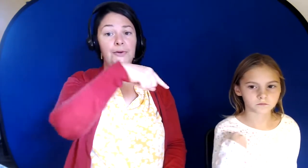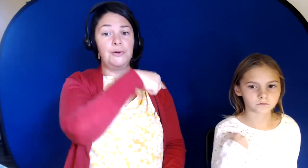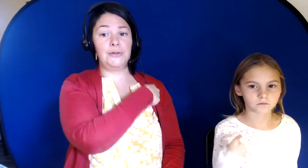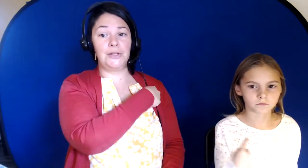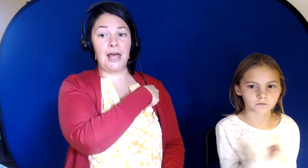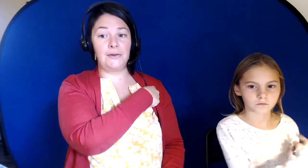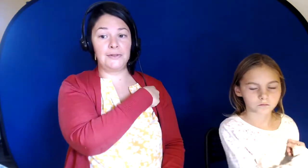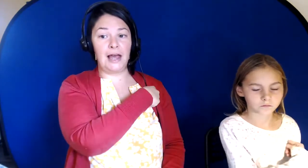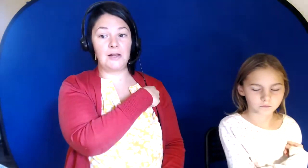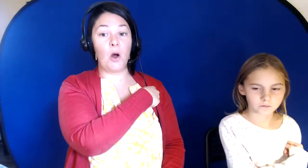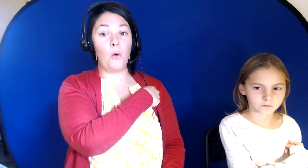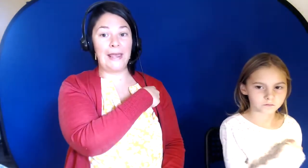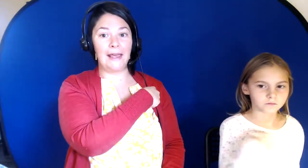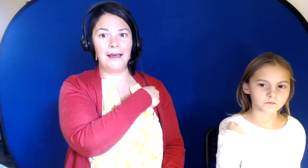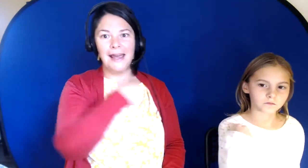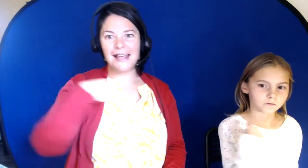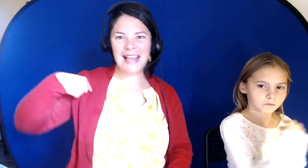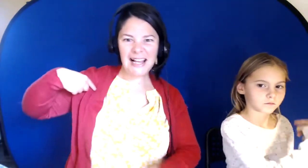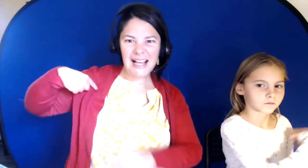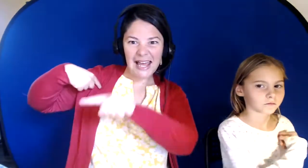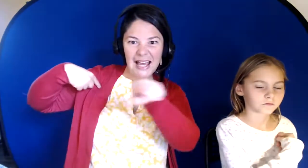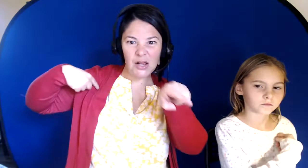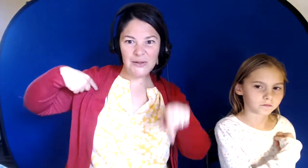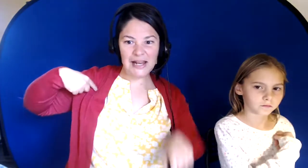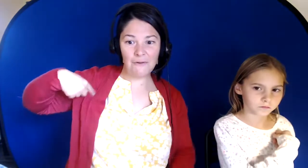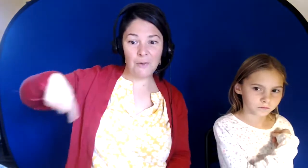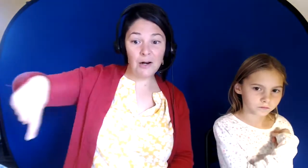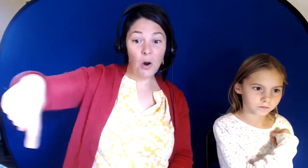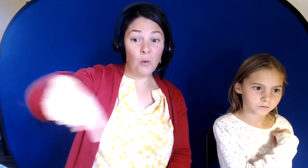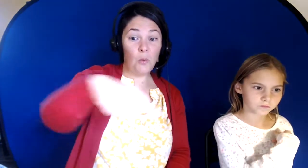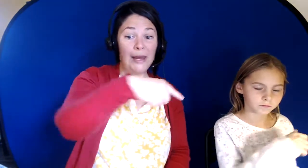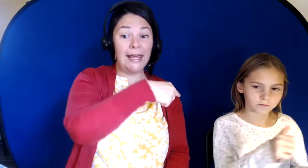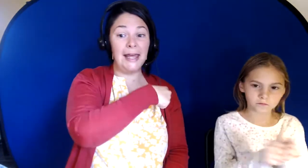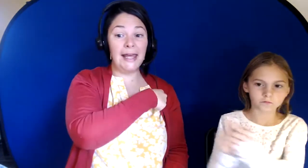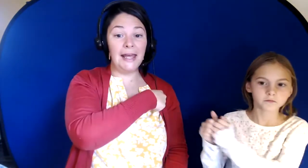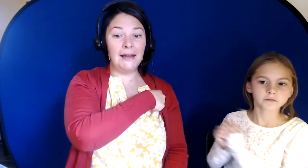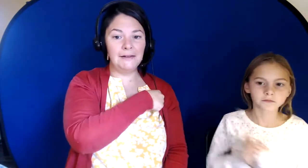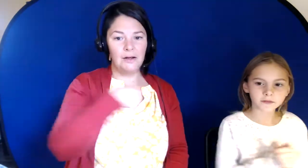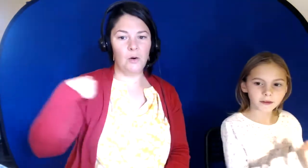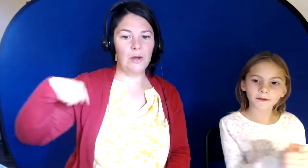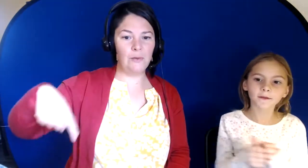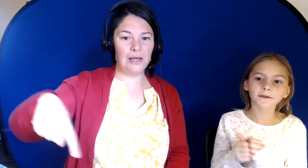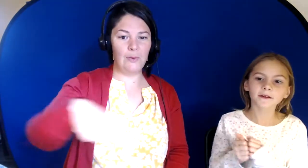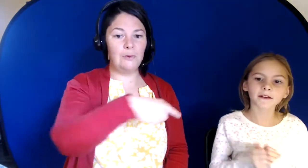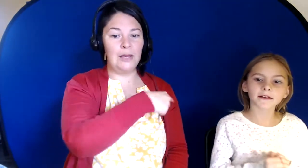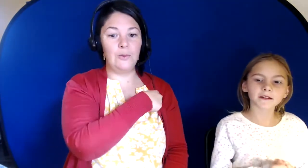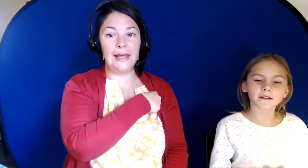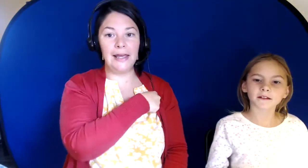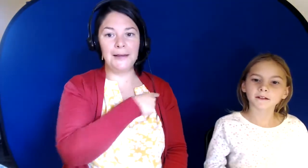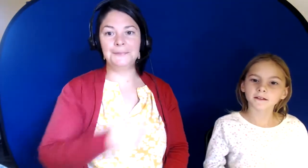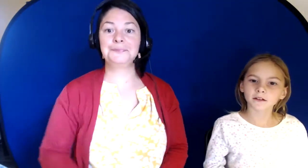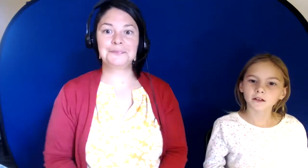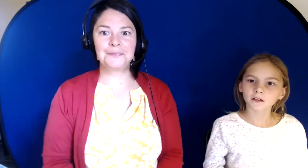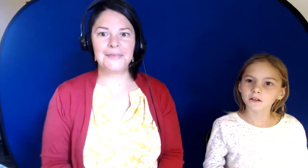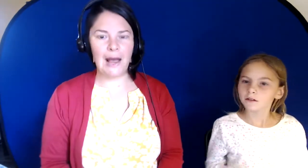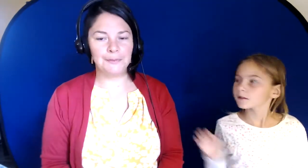to the other side. We. It's kind of like including everyone. We. We. Now,